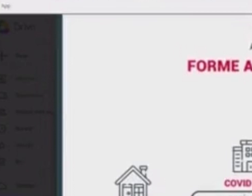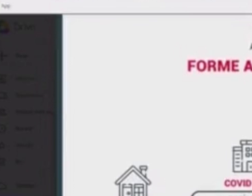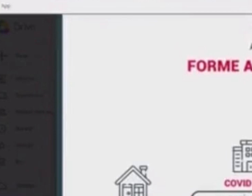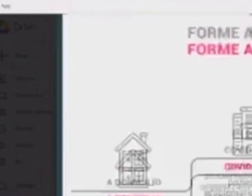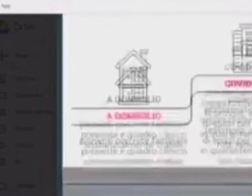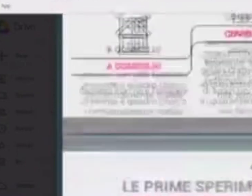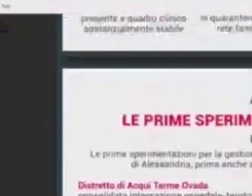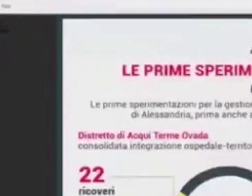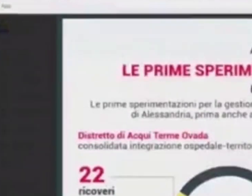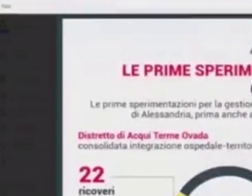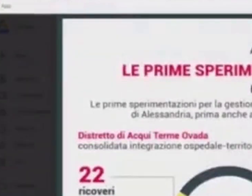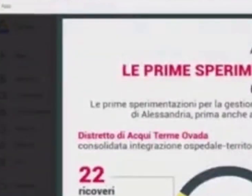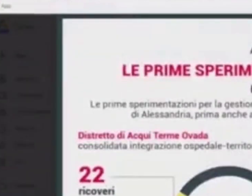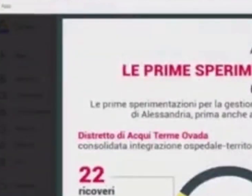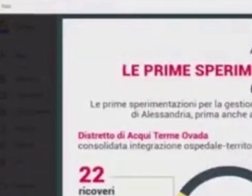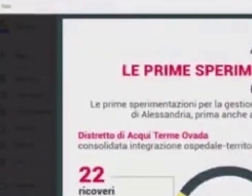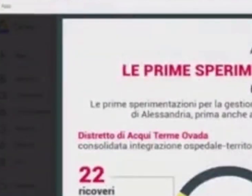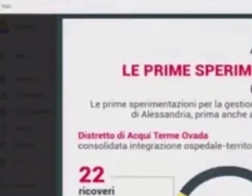Proseguiamo, prego.